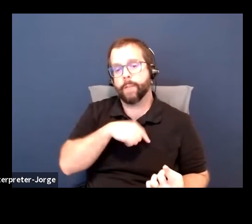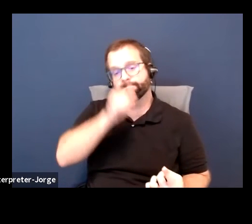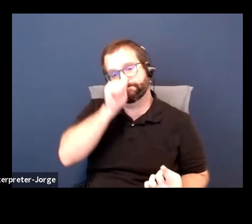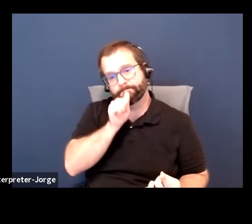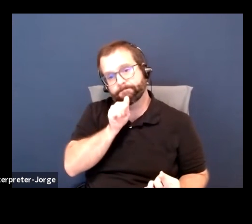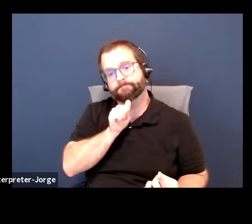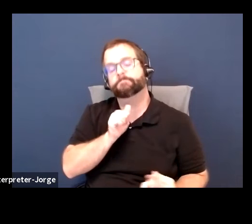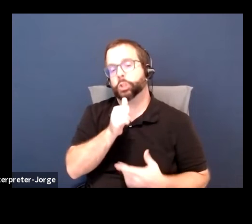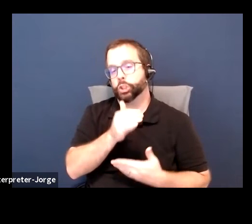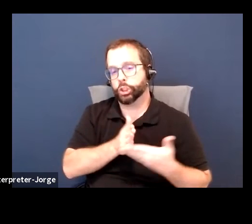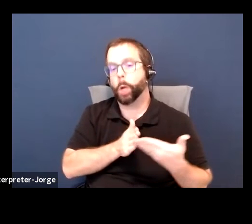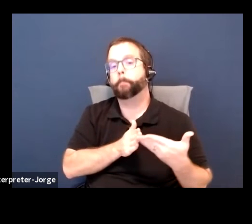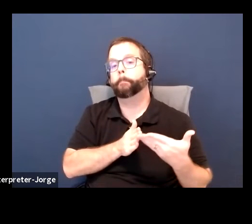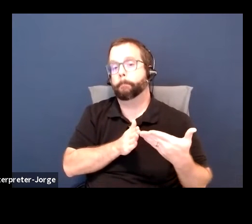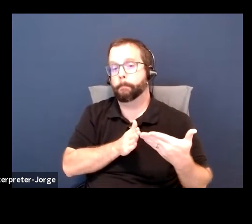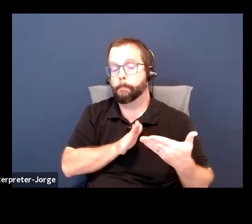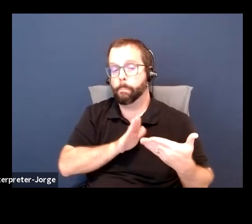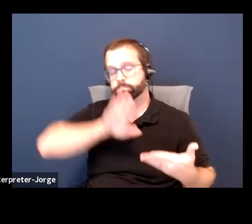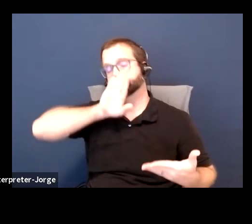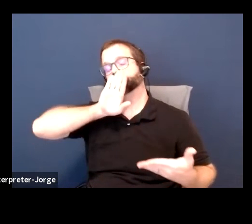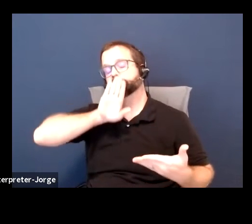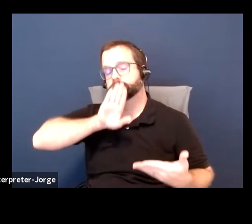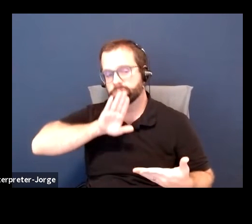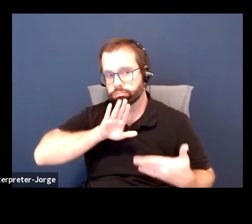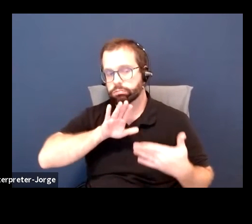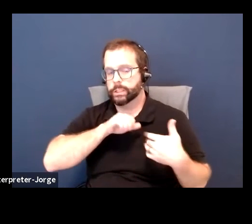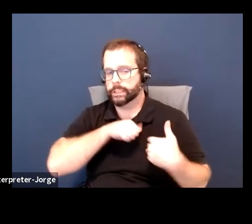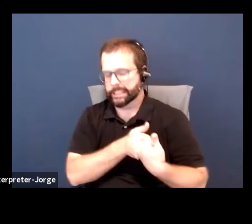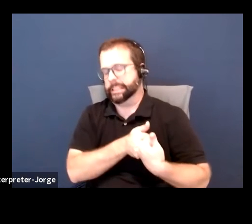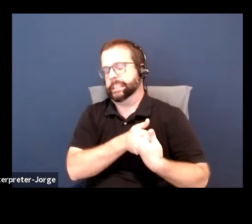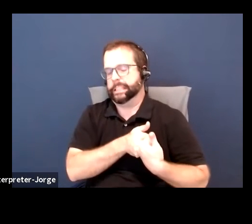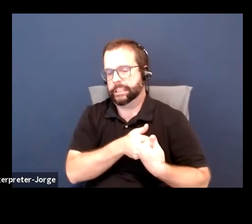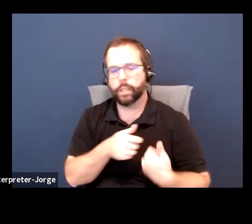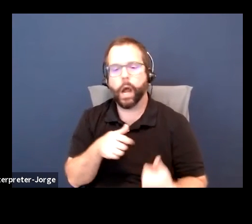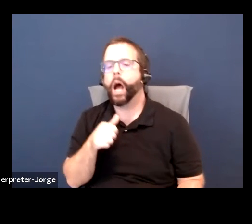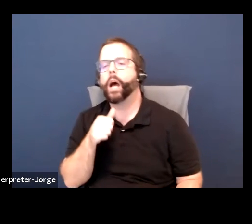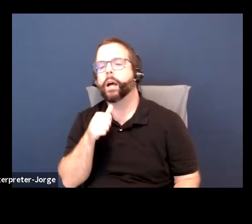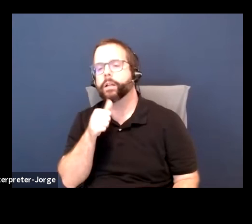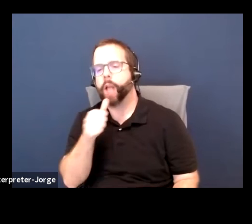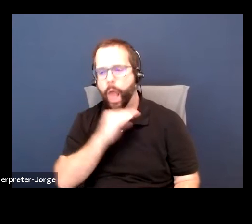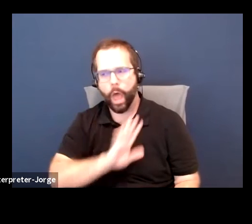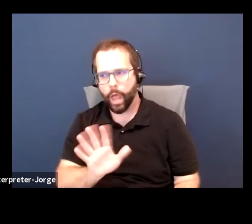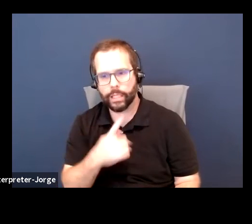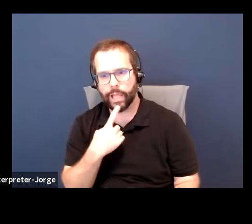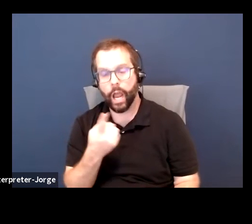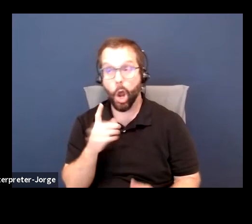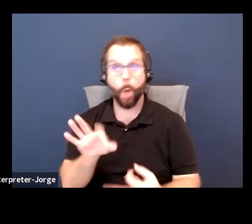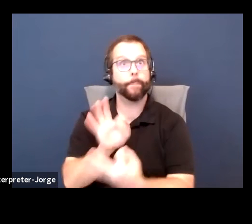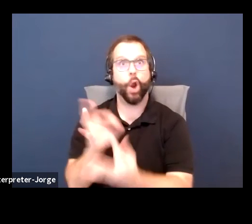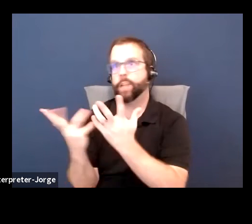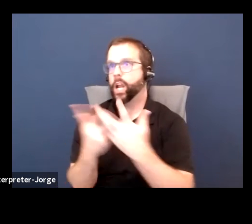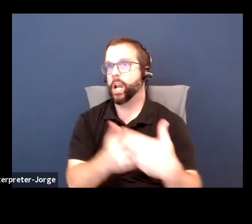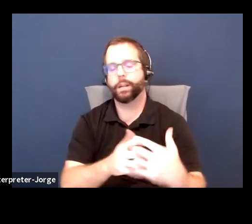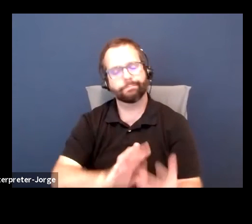just roses when you have Medicaid managed care organization come into your state. There are all kinds